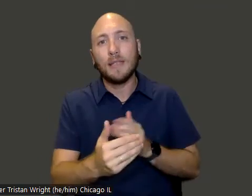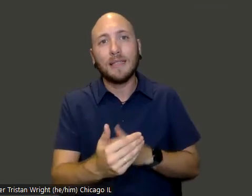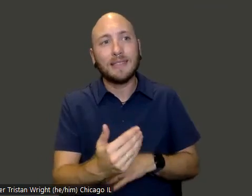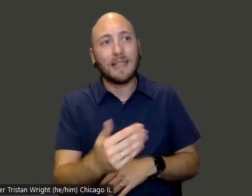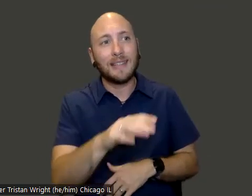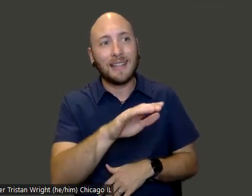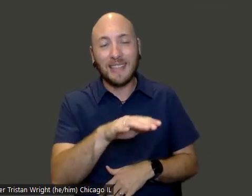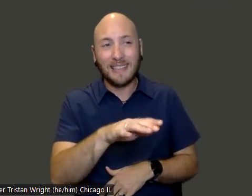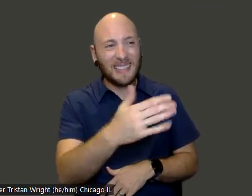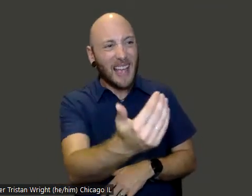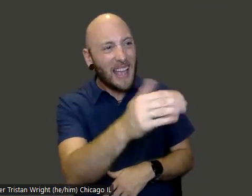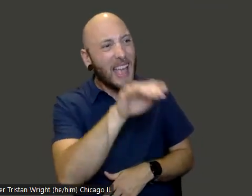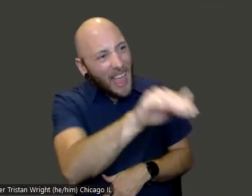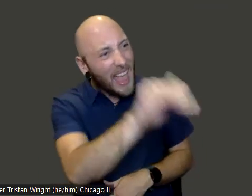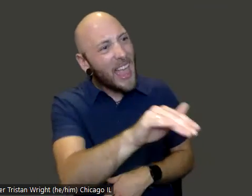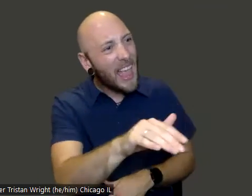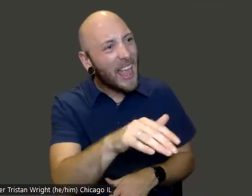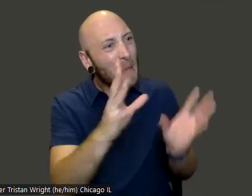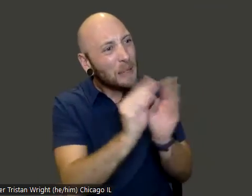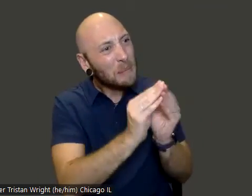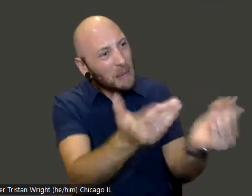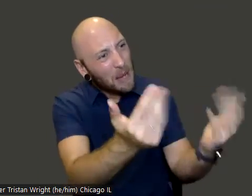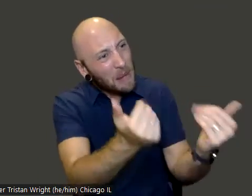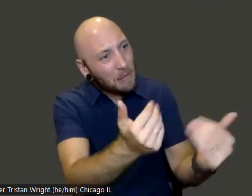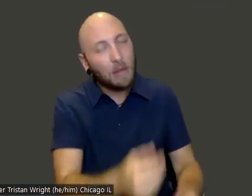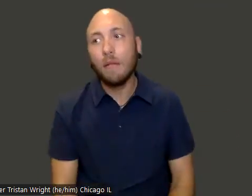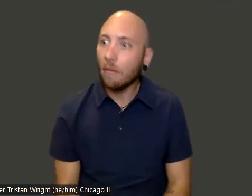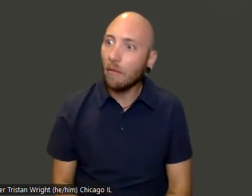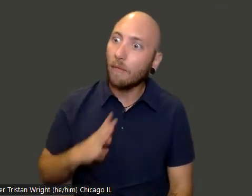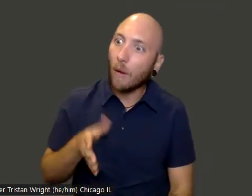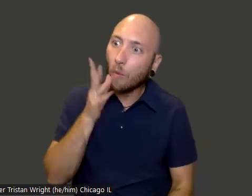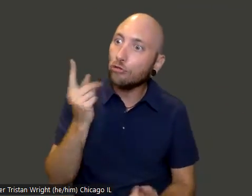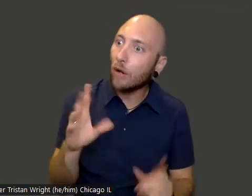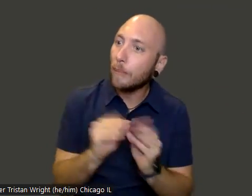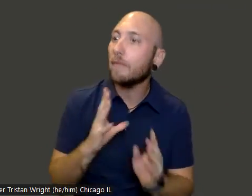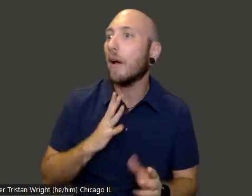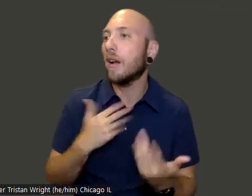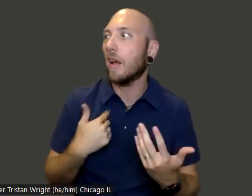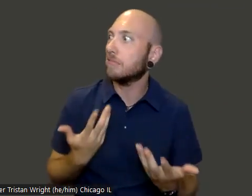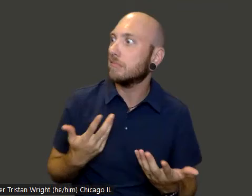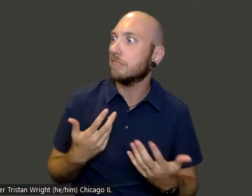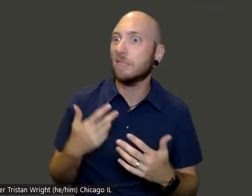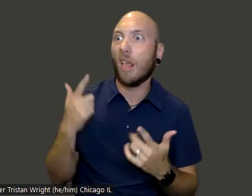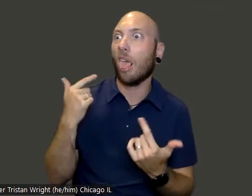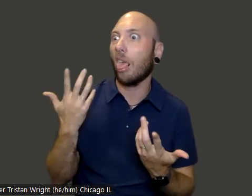we're doing this thing. Hey, we're doing this thing. And finally, I was like, all right, dude, I'll hit up a meeting. I'm pretty miserable. I'm not doing anything else.